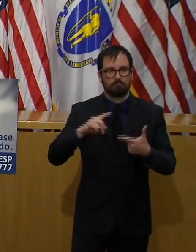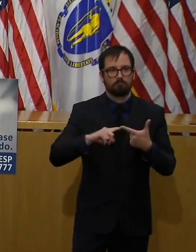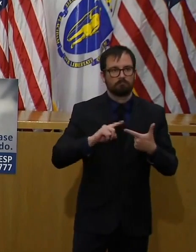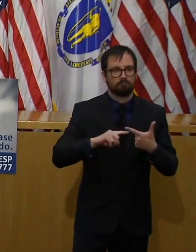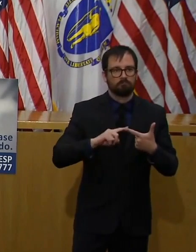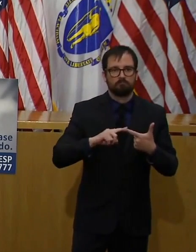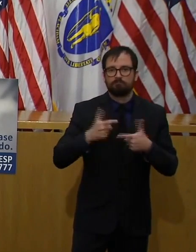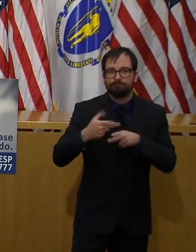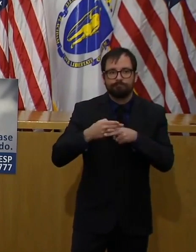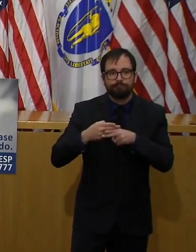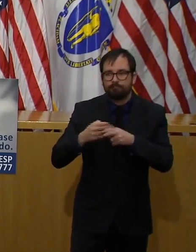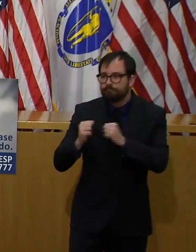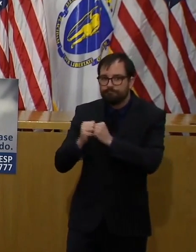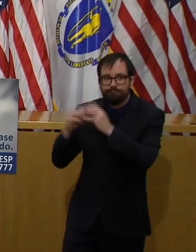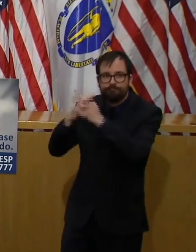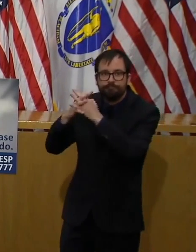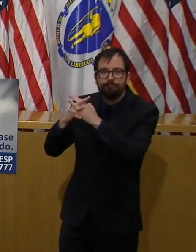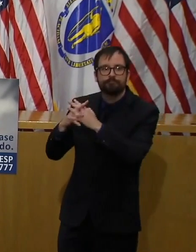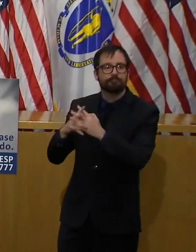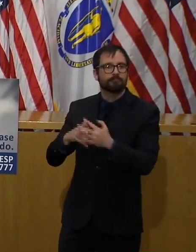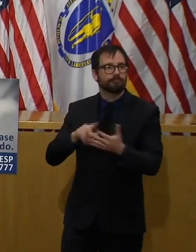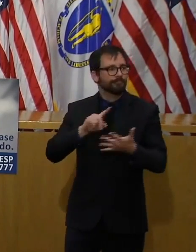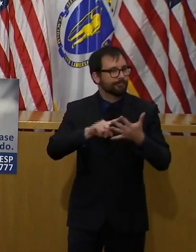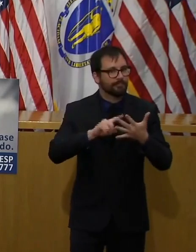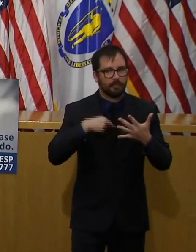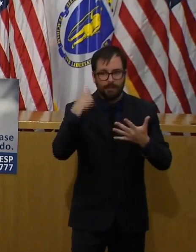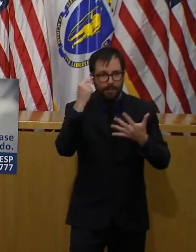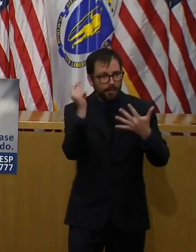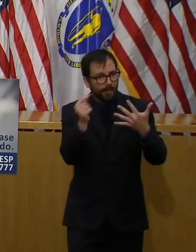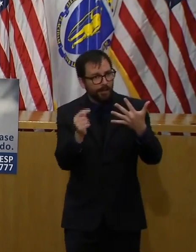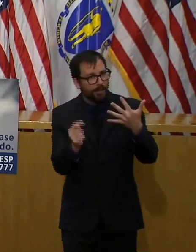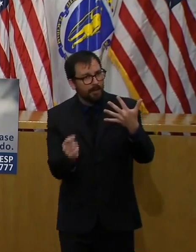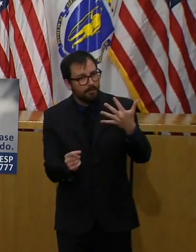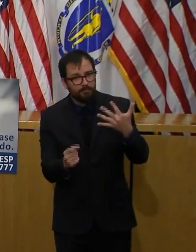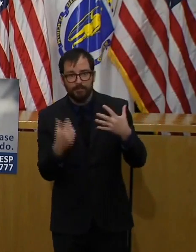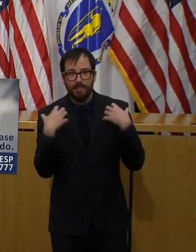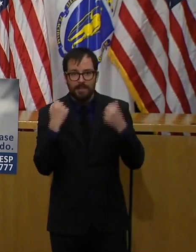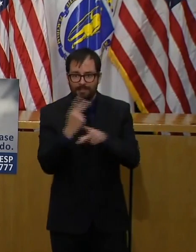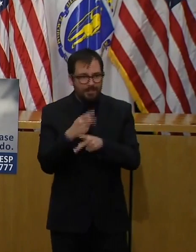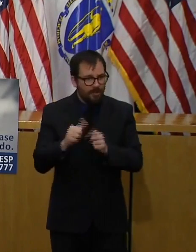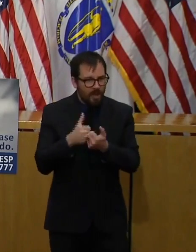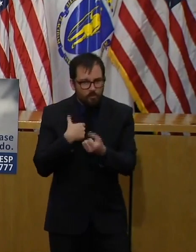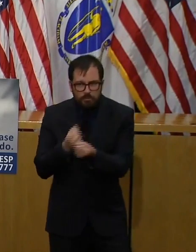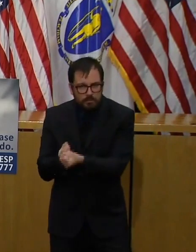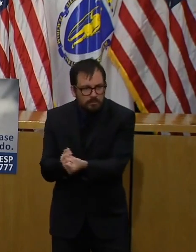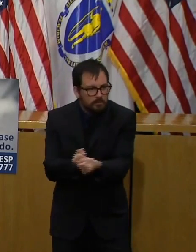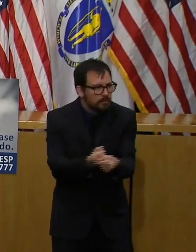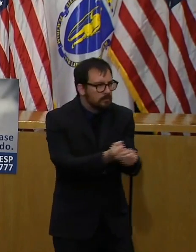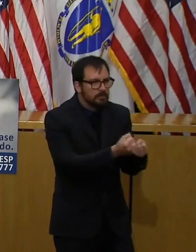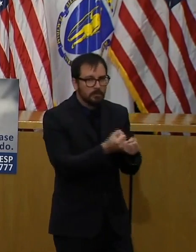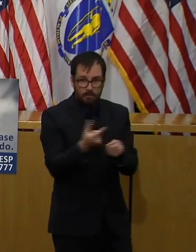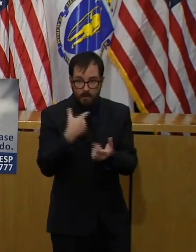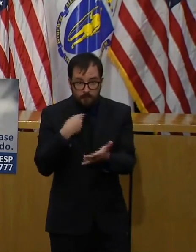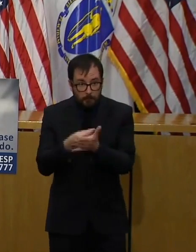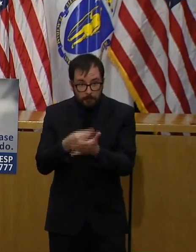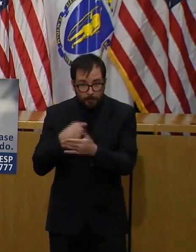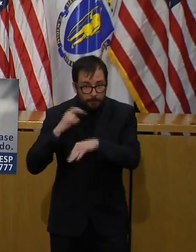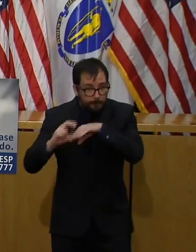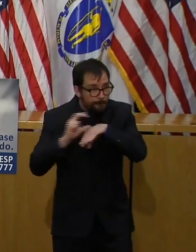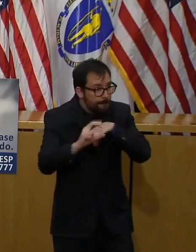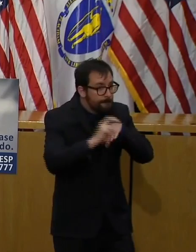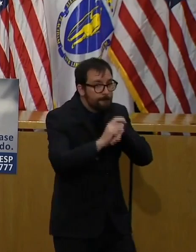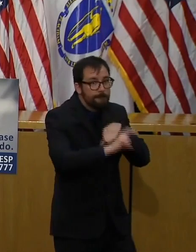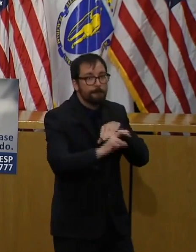facilities, and making sure that our healthcare community is as financially viable as it needs to be, and that we have the beds